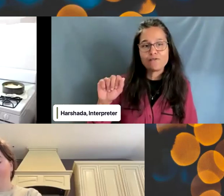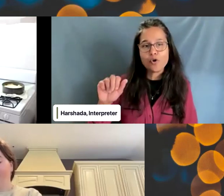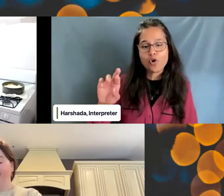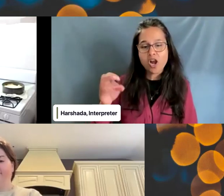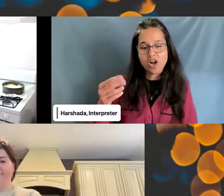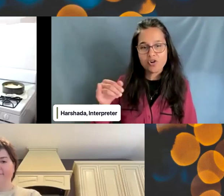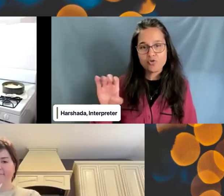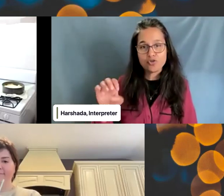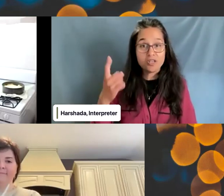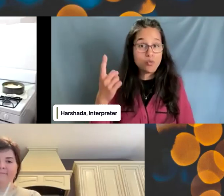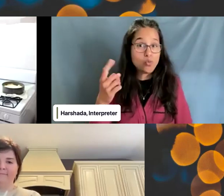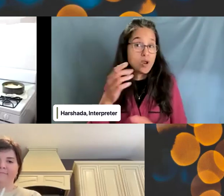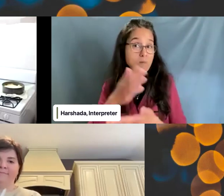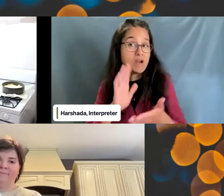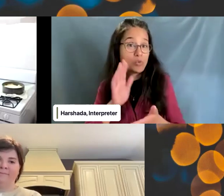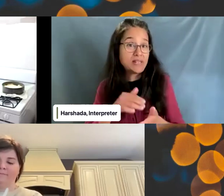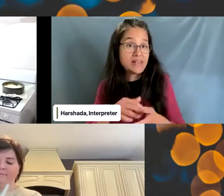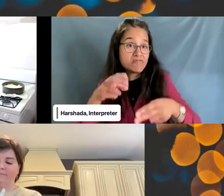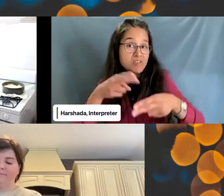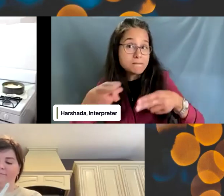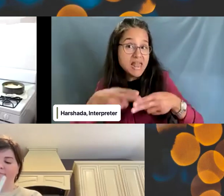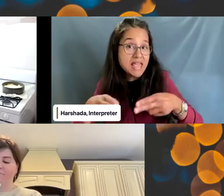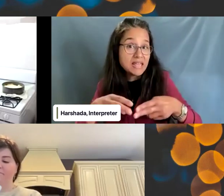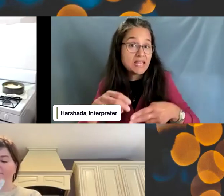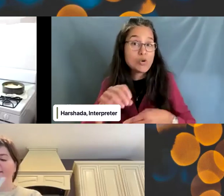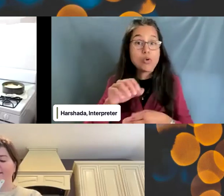or a knife for Jim. Just a surprise,